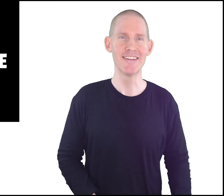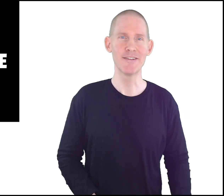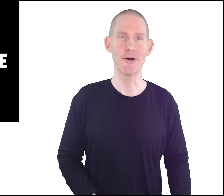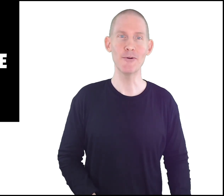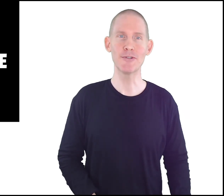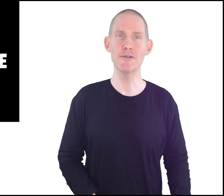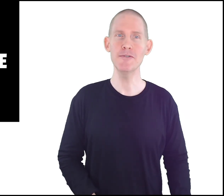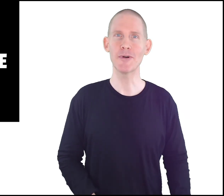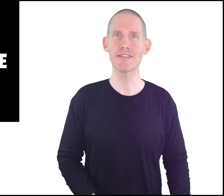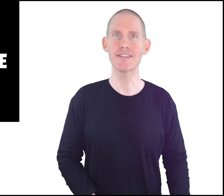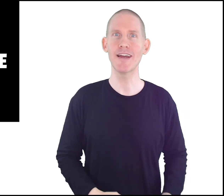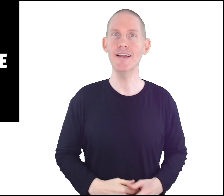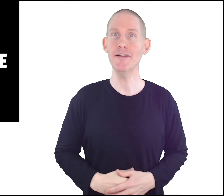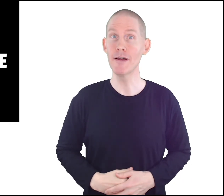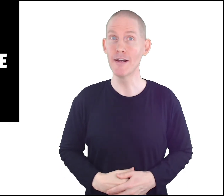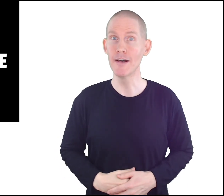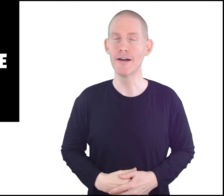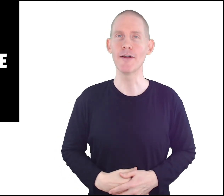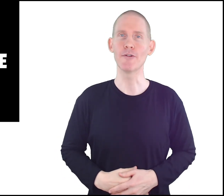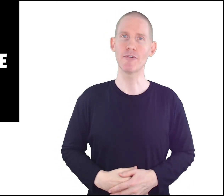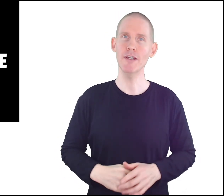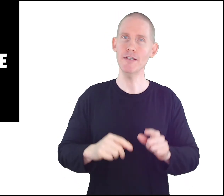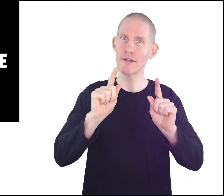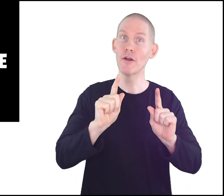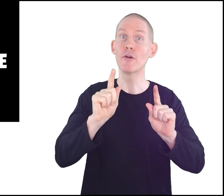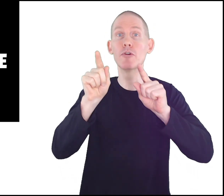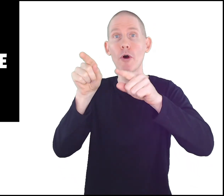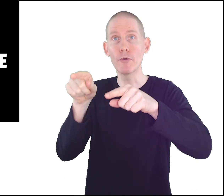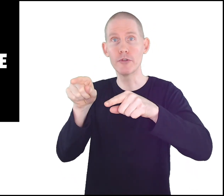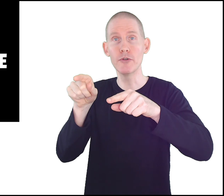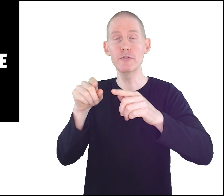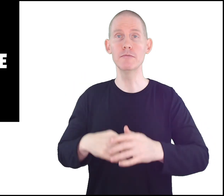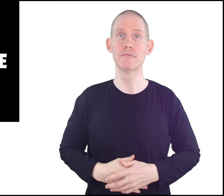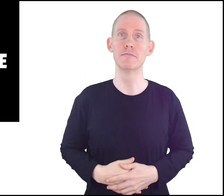Go to. What's the sign? That's right. Go to.